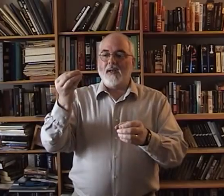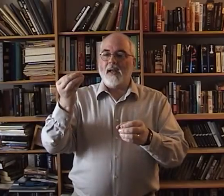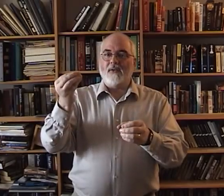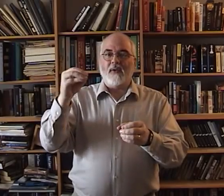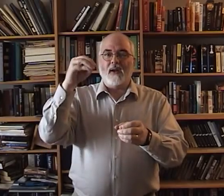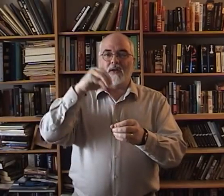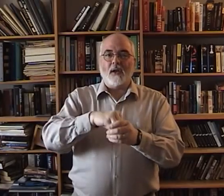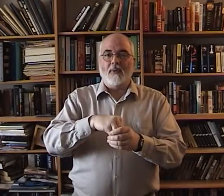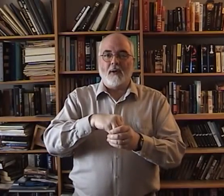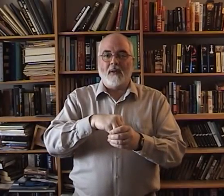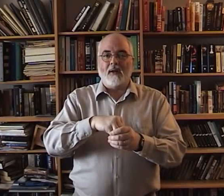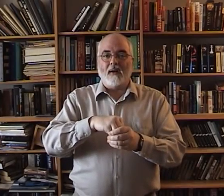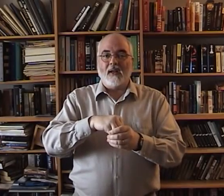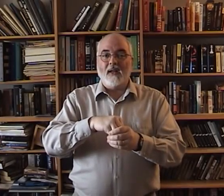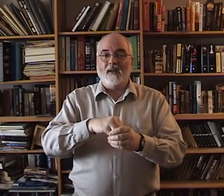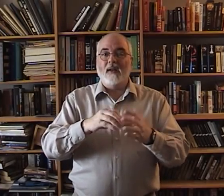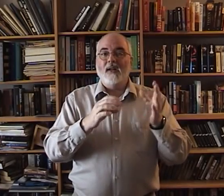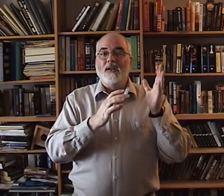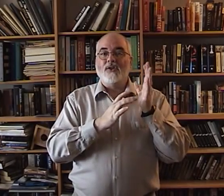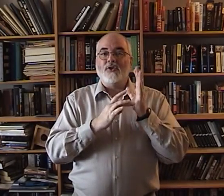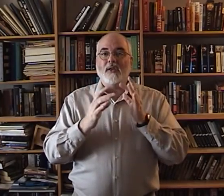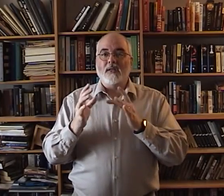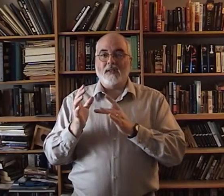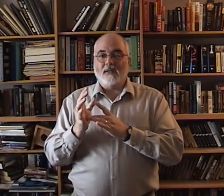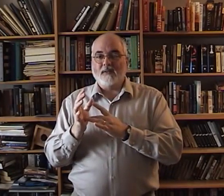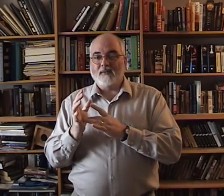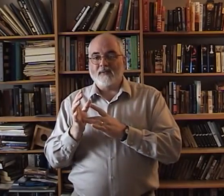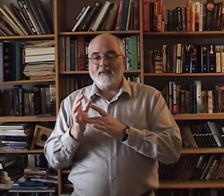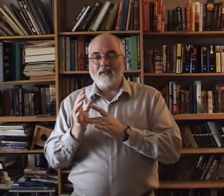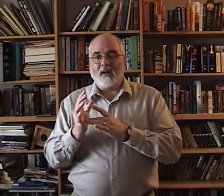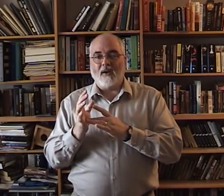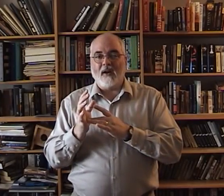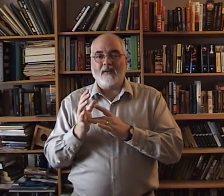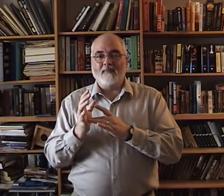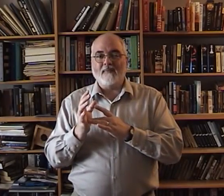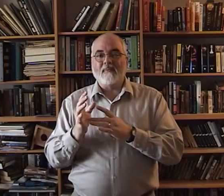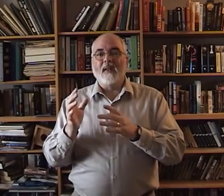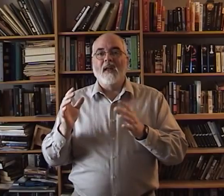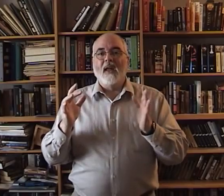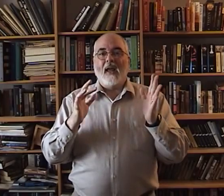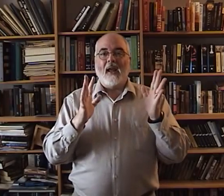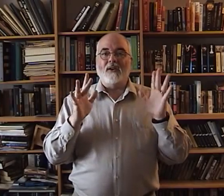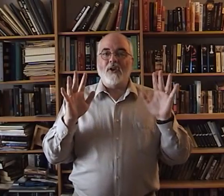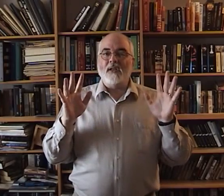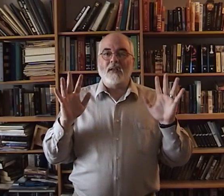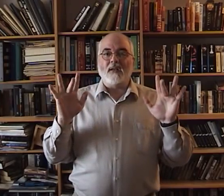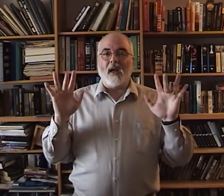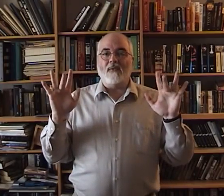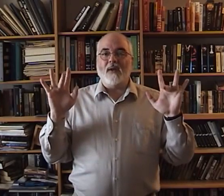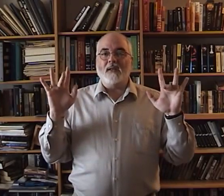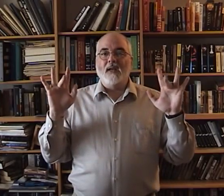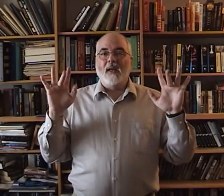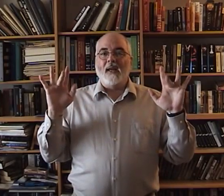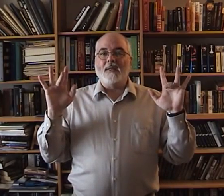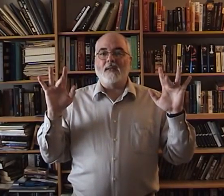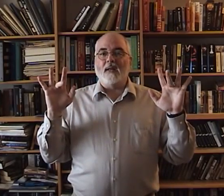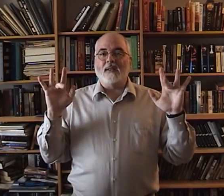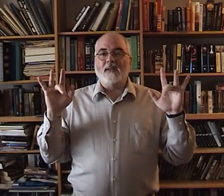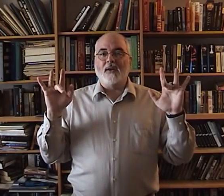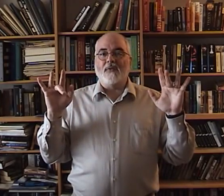take your fingers and you put them in there. In Jesus. All right? And Jesus is obvious. It's the center